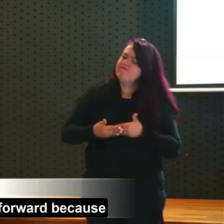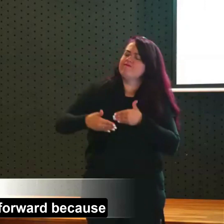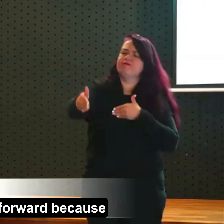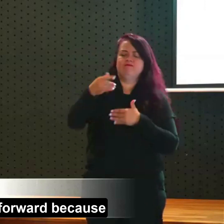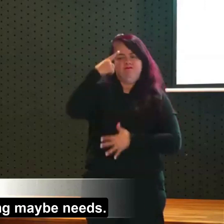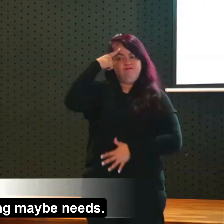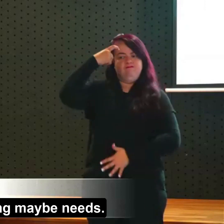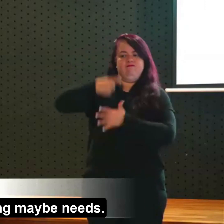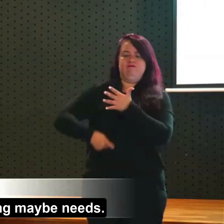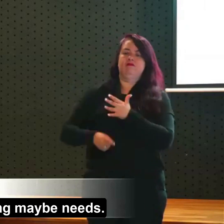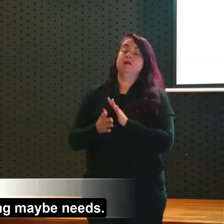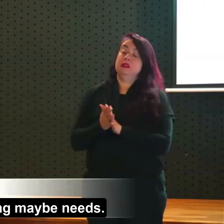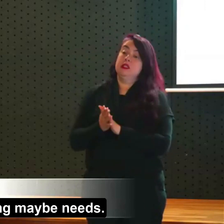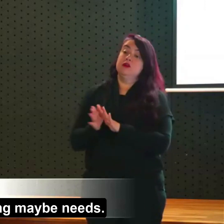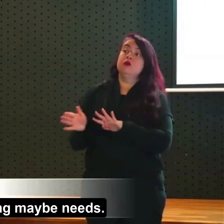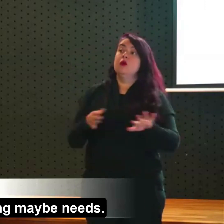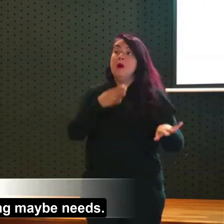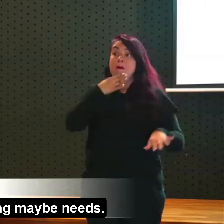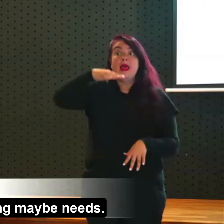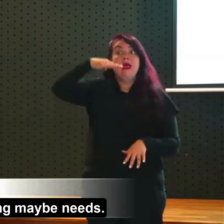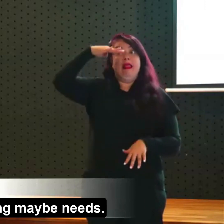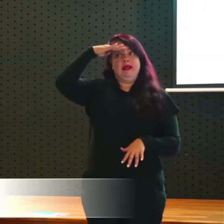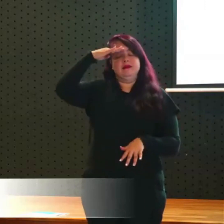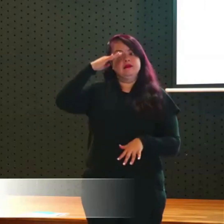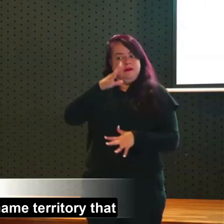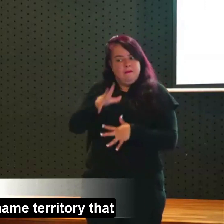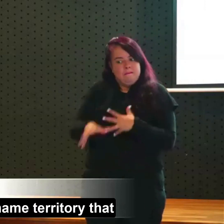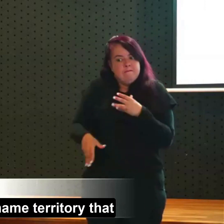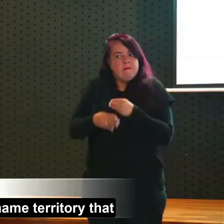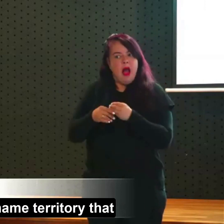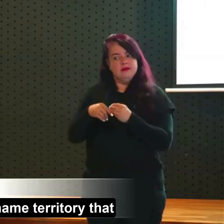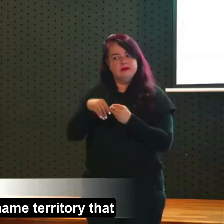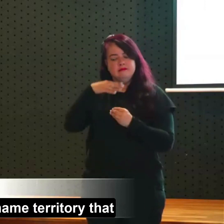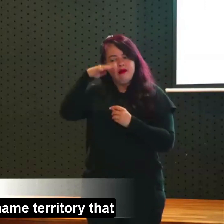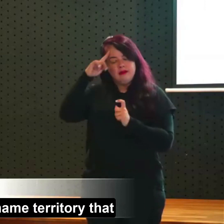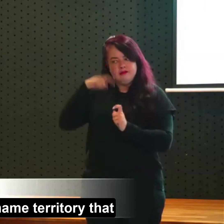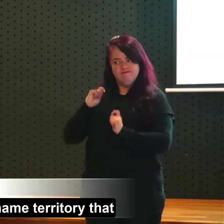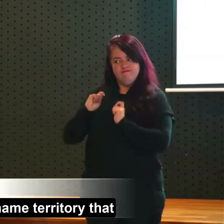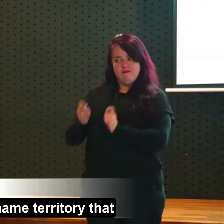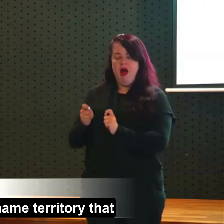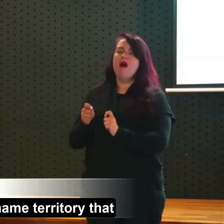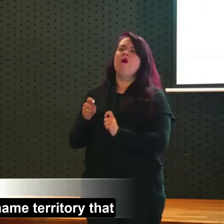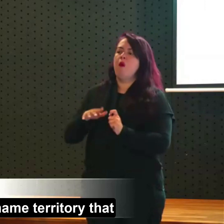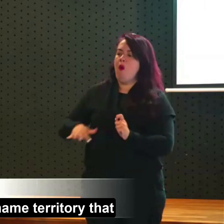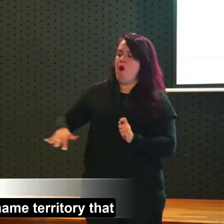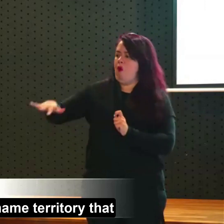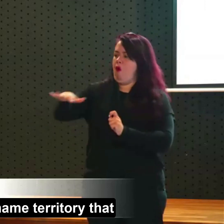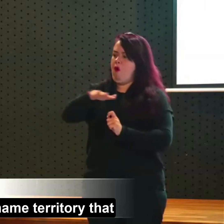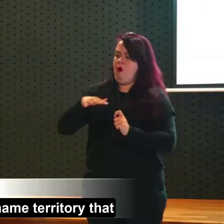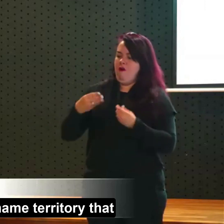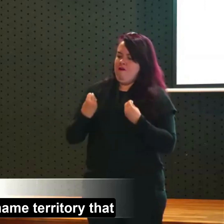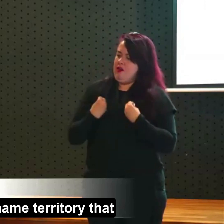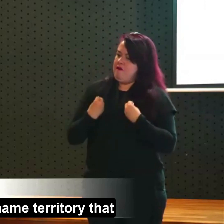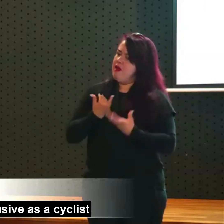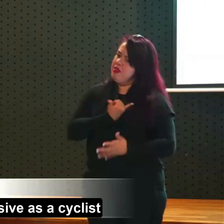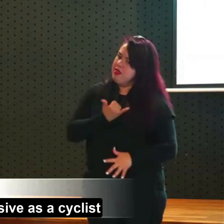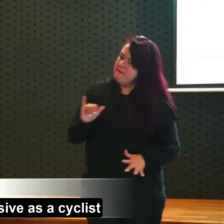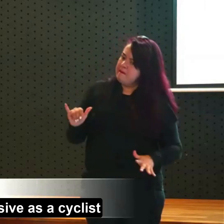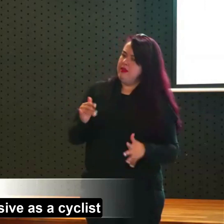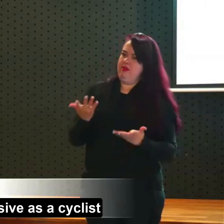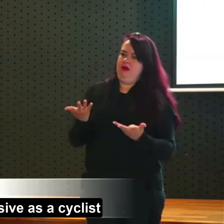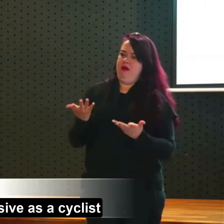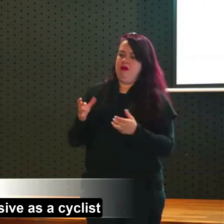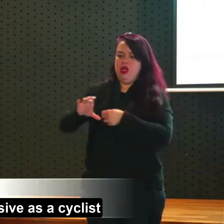forward. Because Medellín maybe needs another name, a territory that